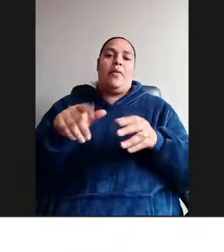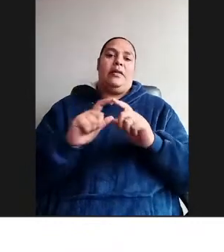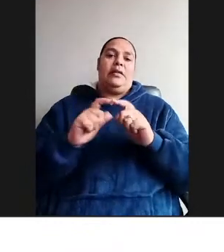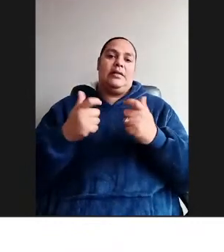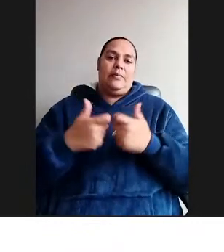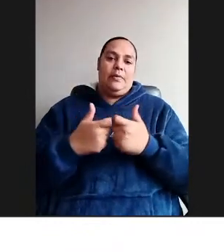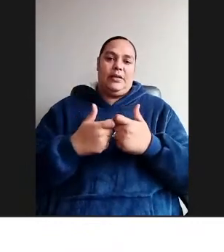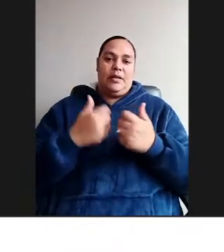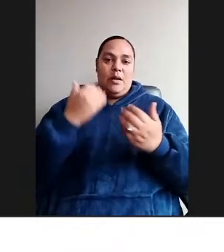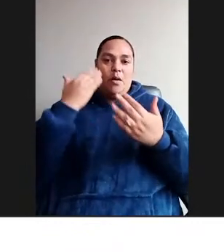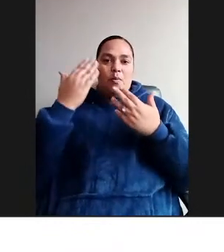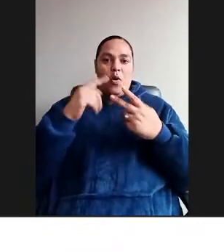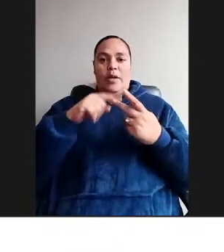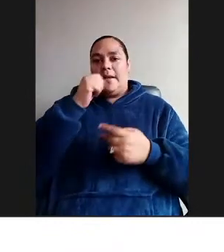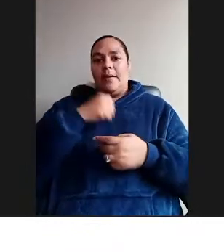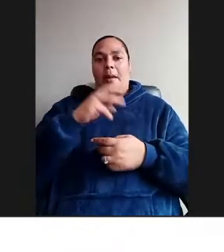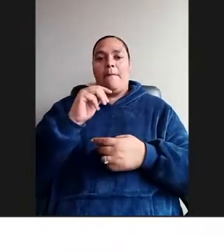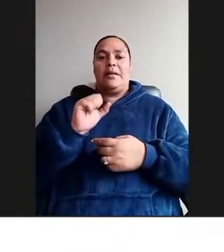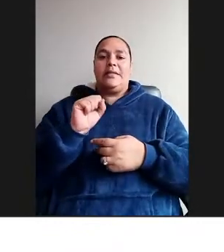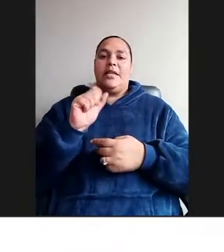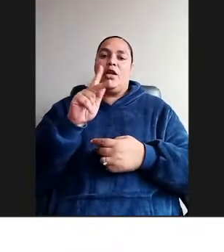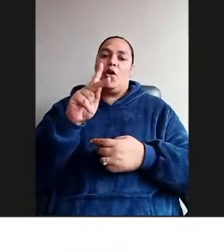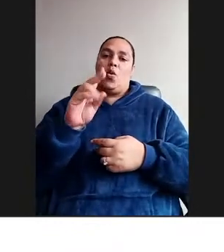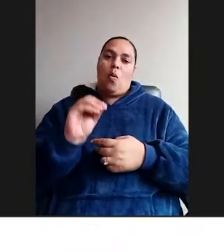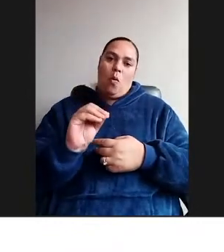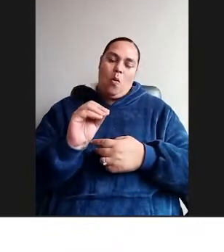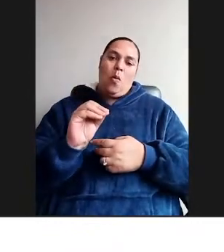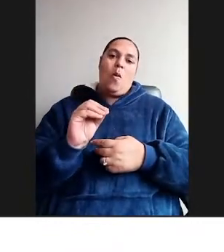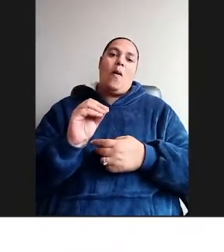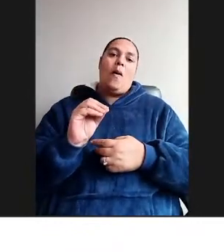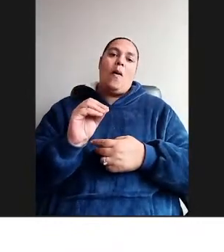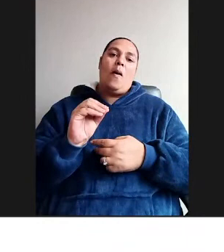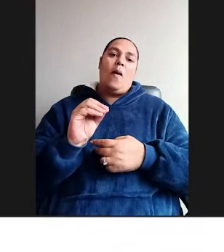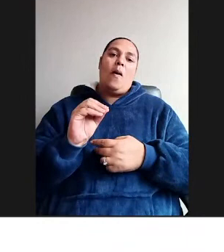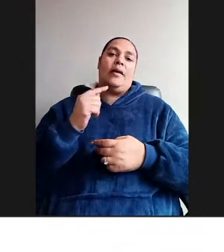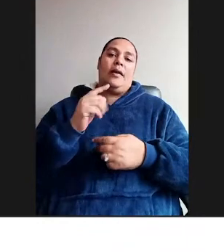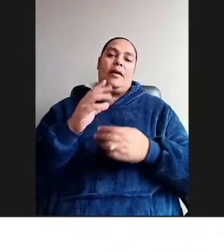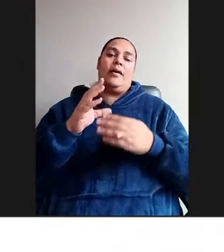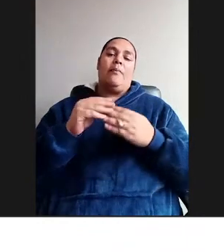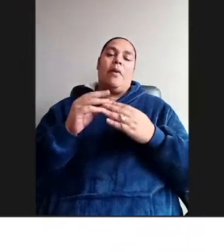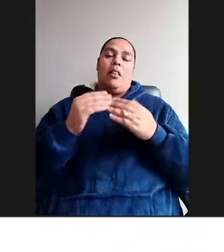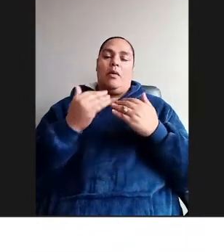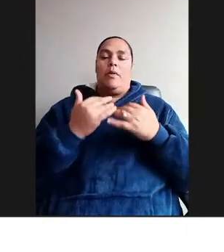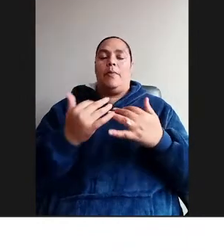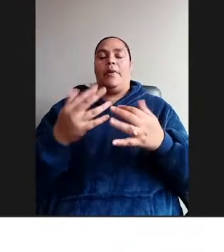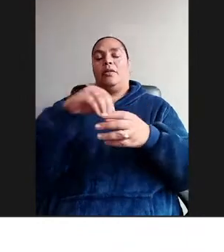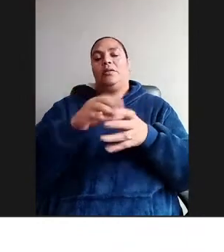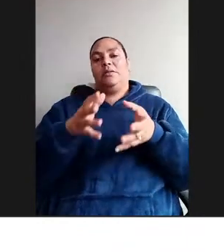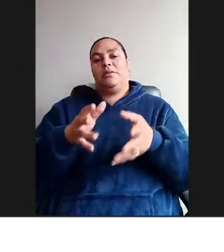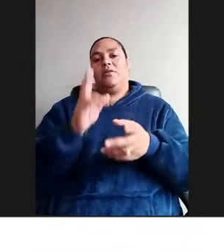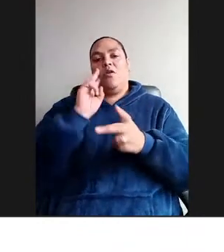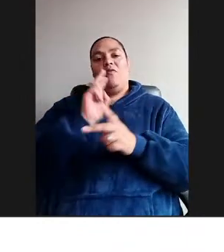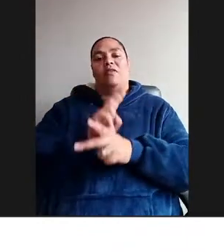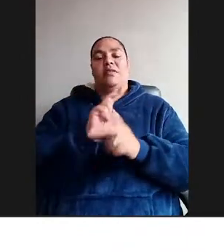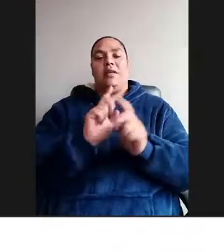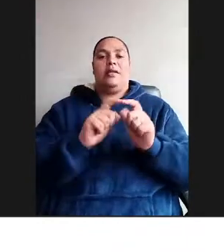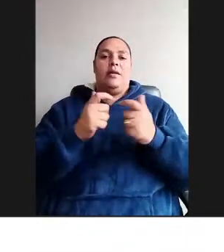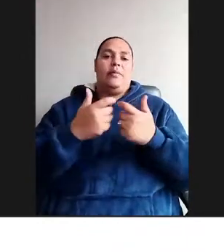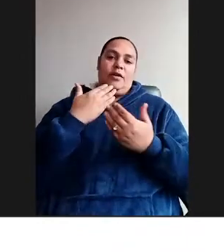My name is Matlodi Maseko. I'm a permanent member to Parliamentary Oversight Committee. Thank you very much, Chair.